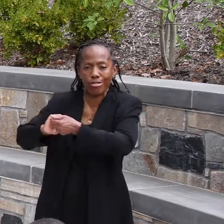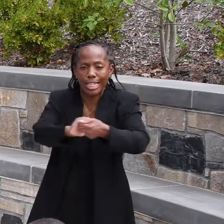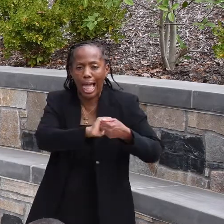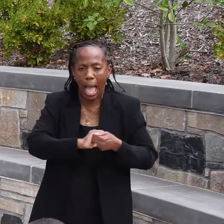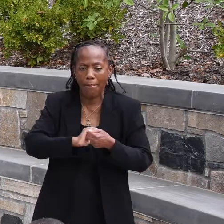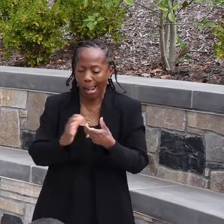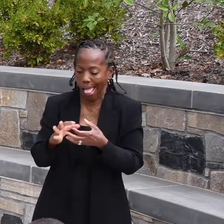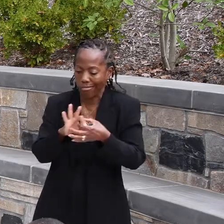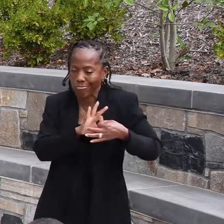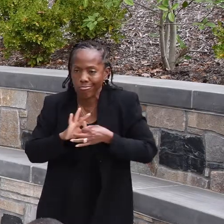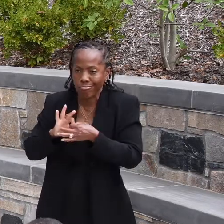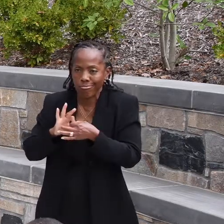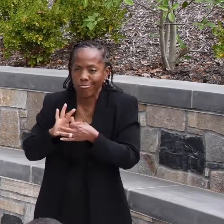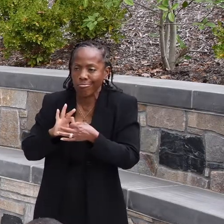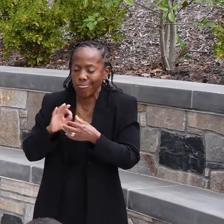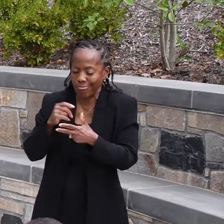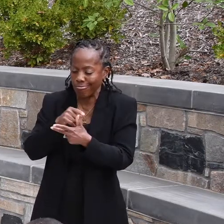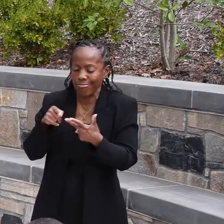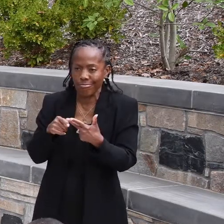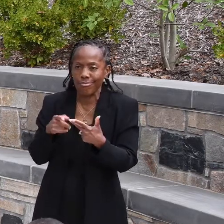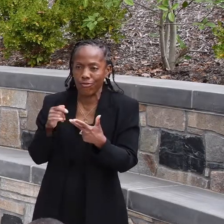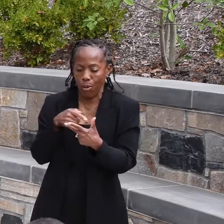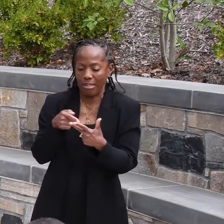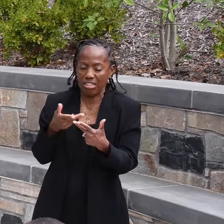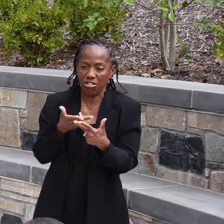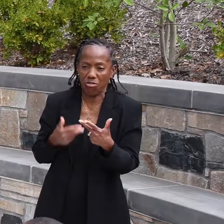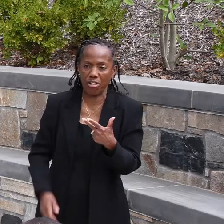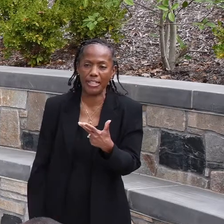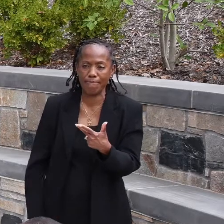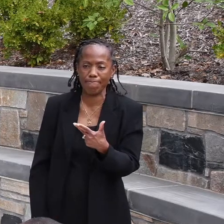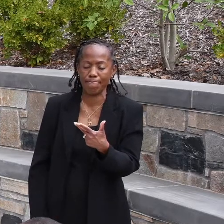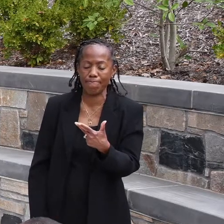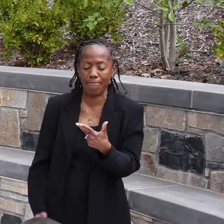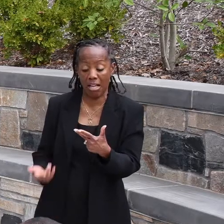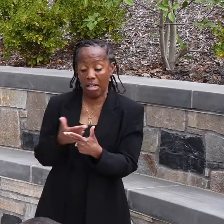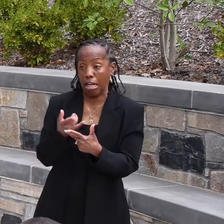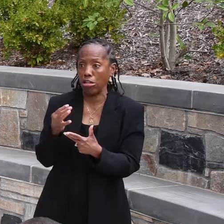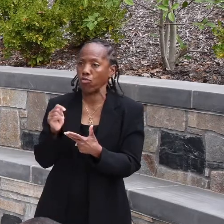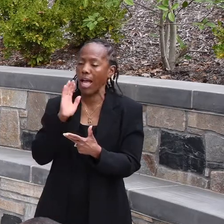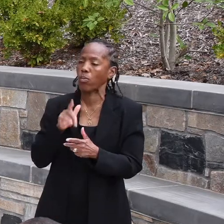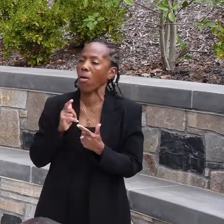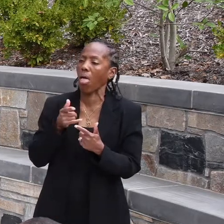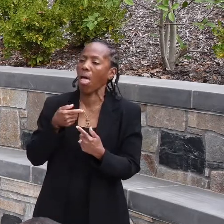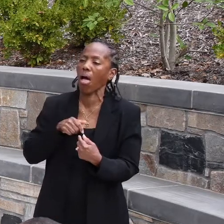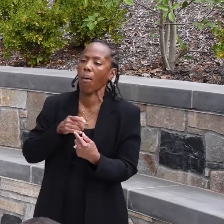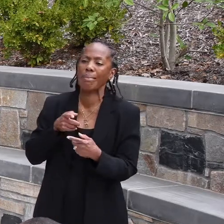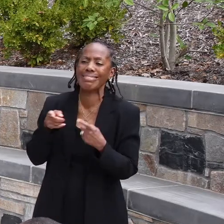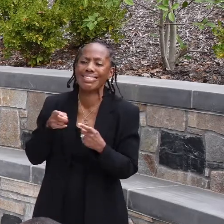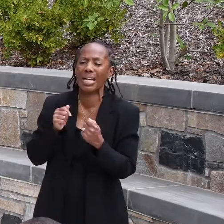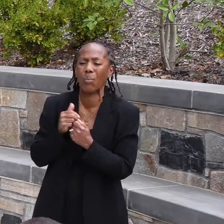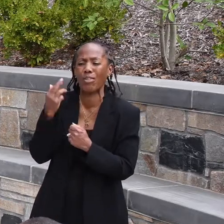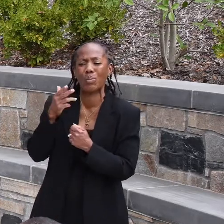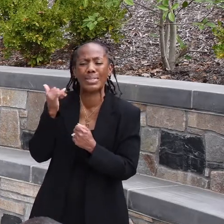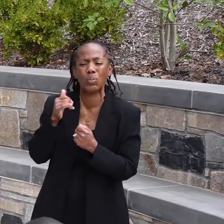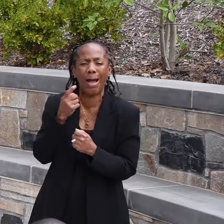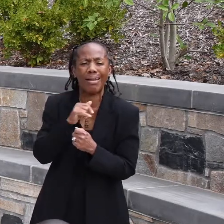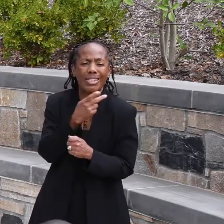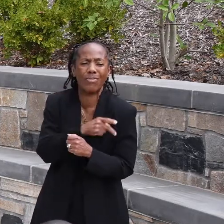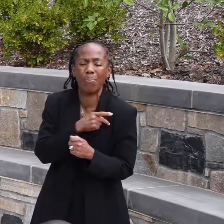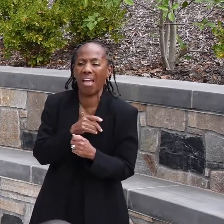care through these 3 providers. These grants will help address the reasons